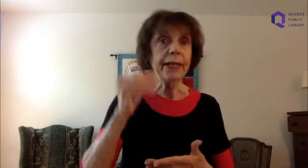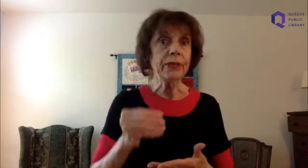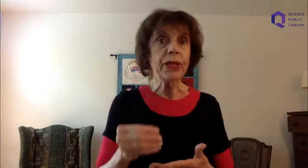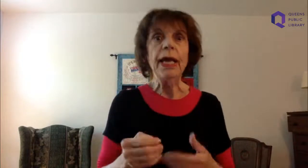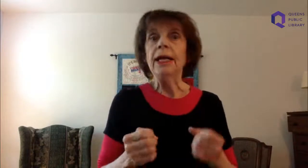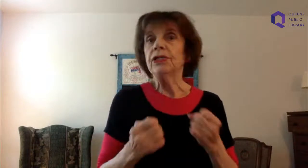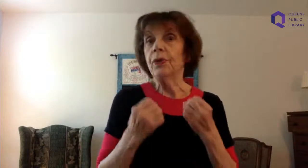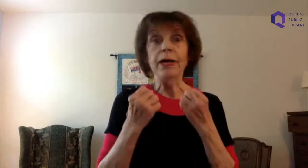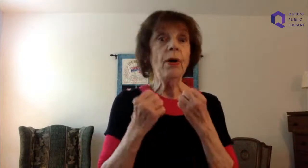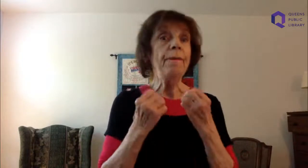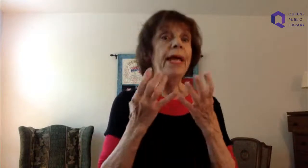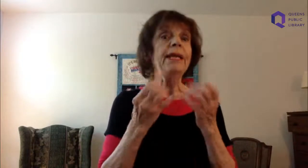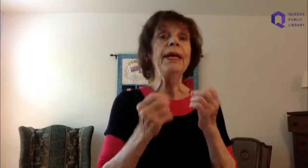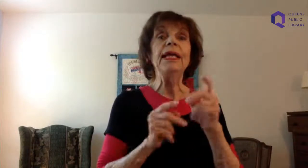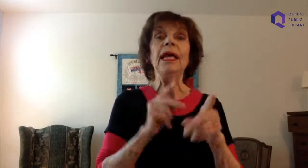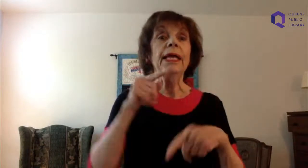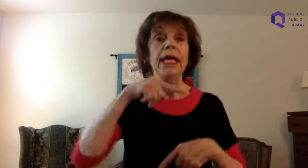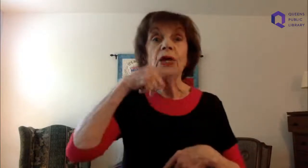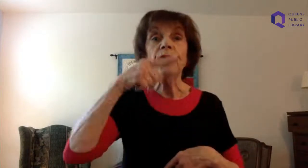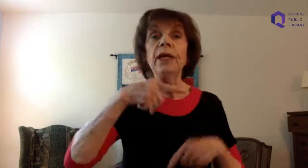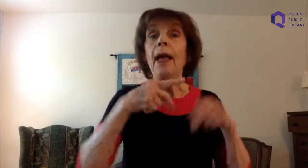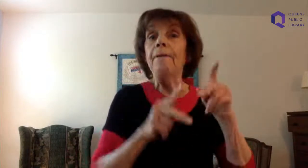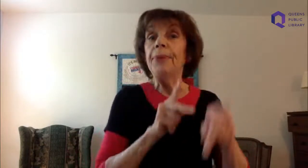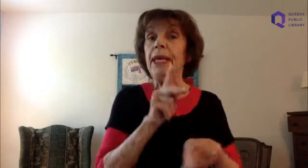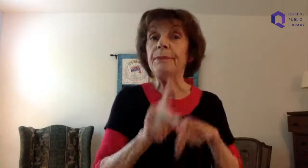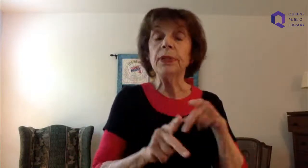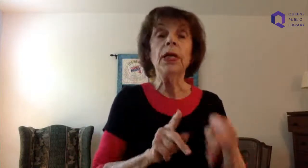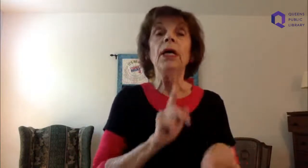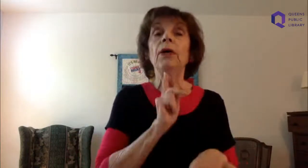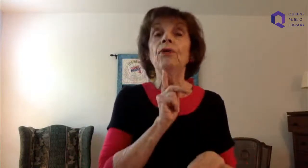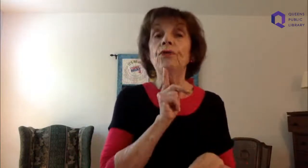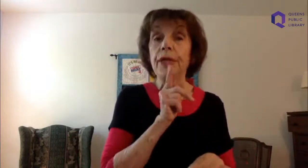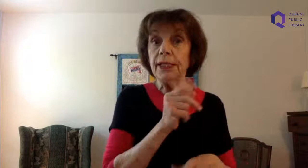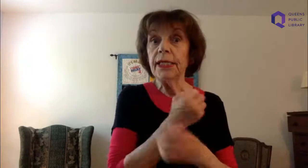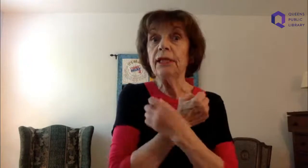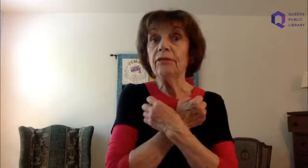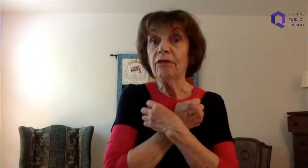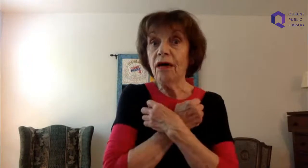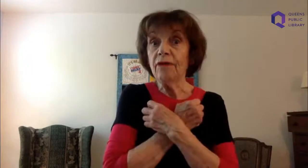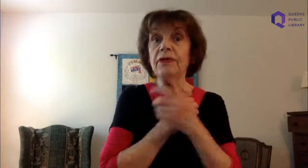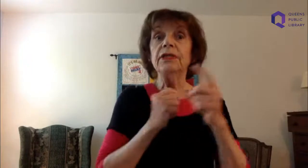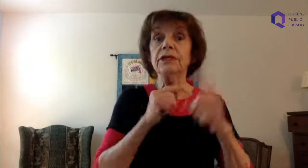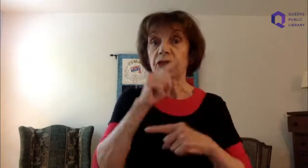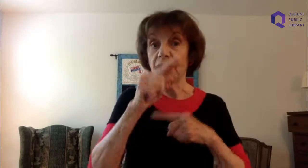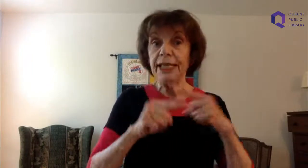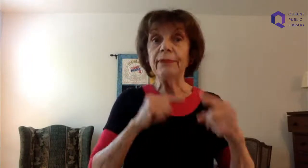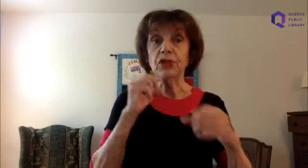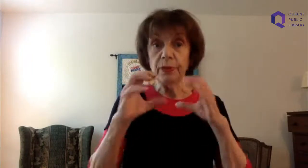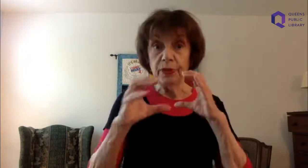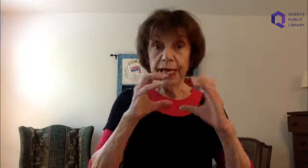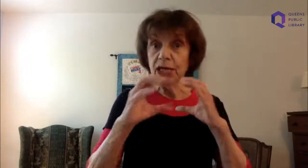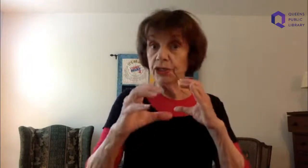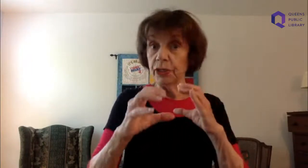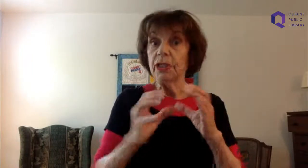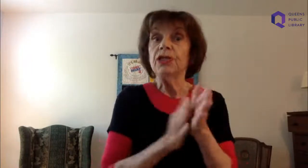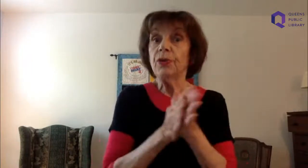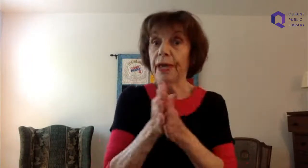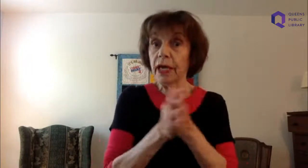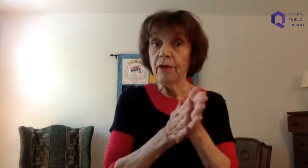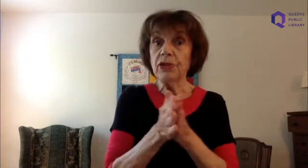language. So I know many, many hearing people really love sign language communication. So I encourage